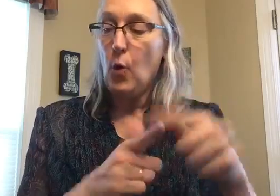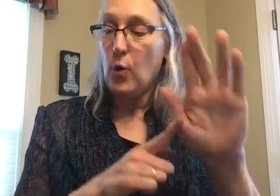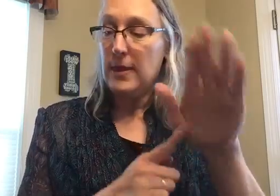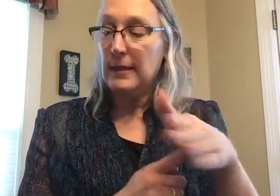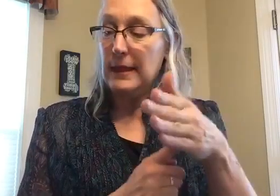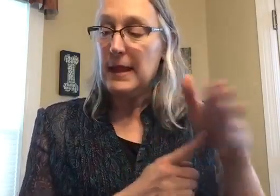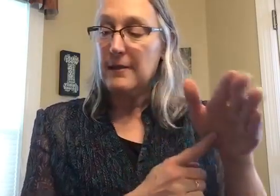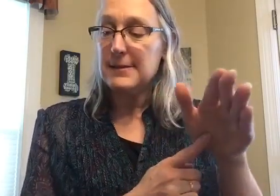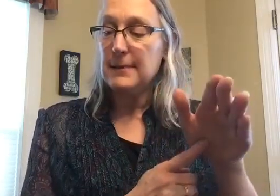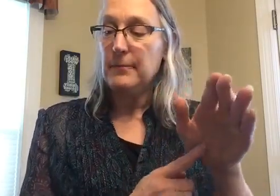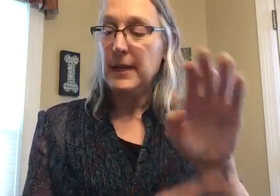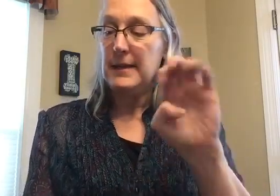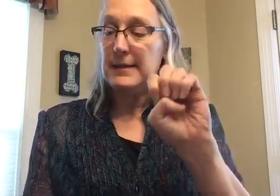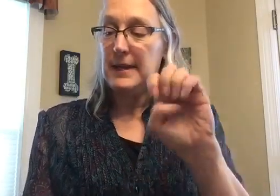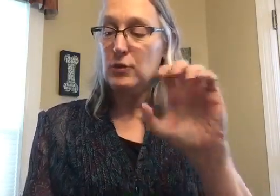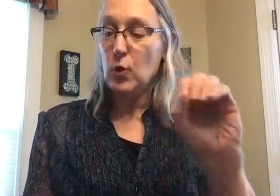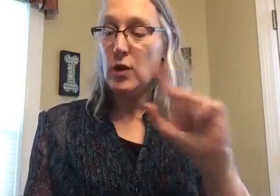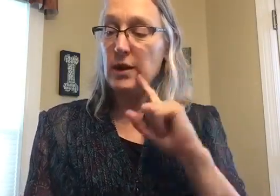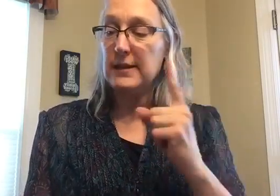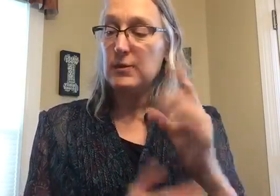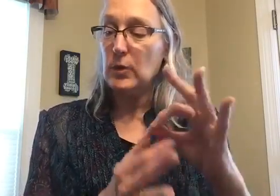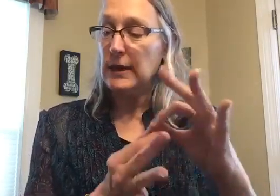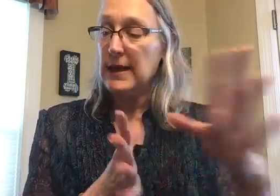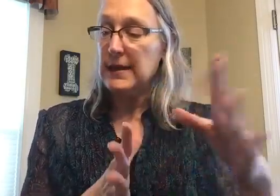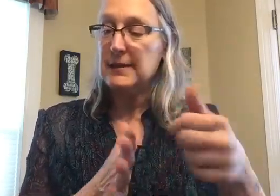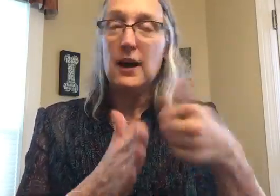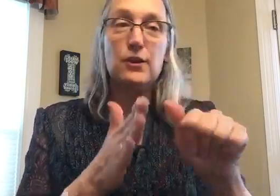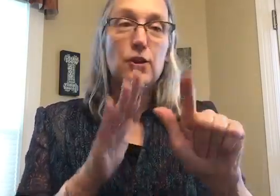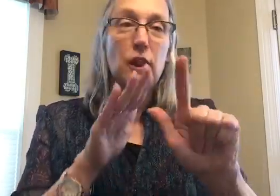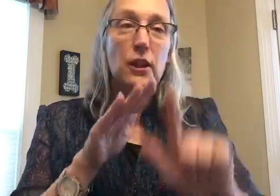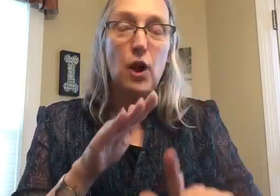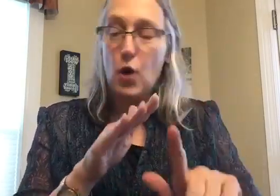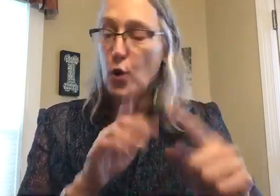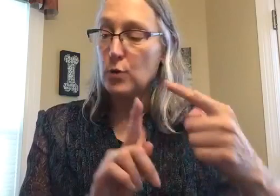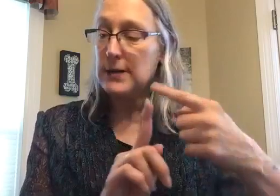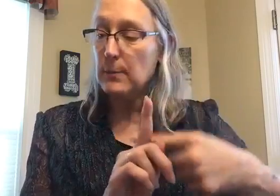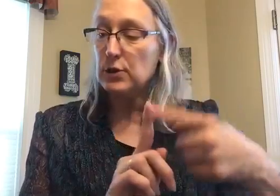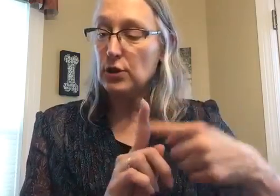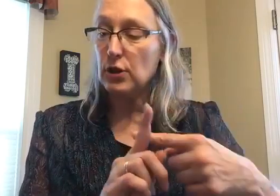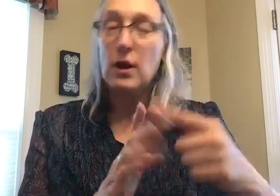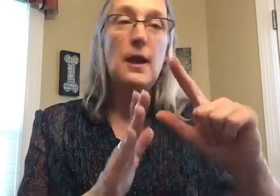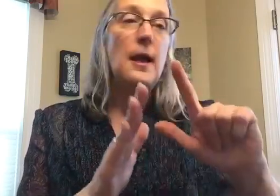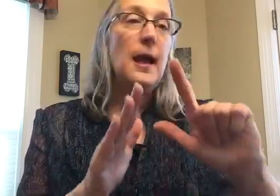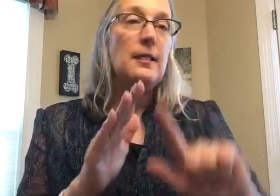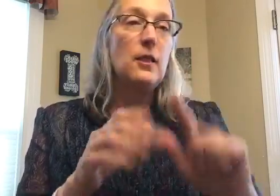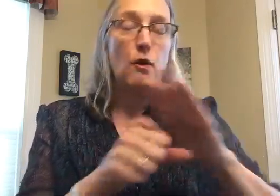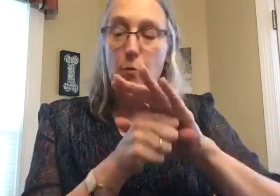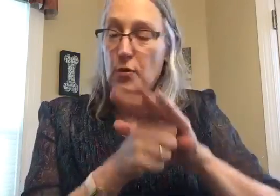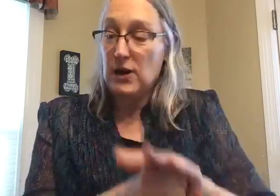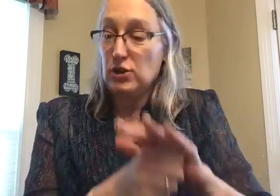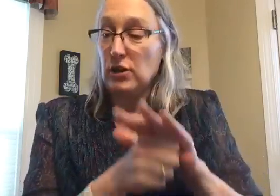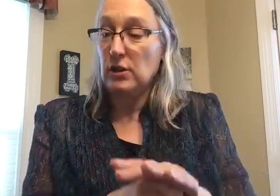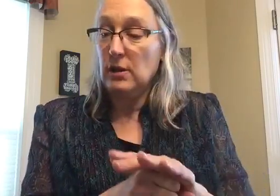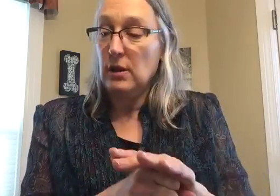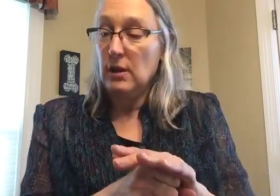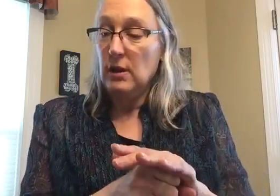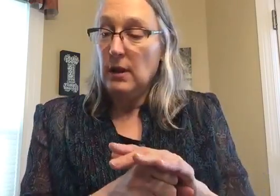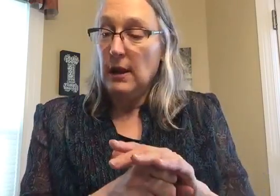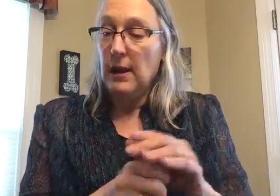in the leaves. And the essential oil is released under a low temperature and low pressure